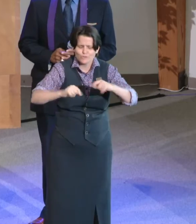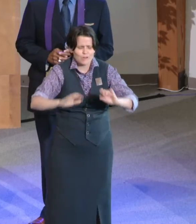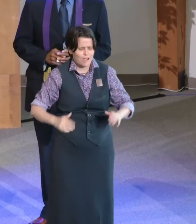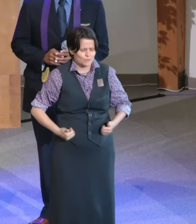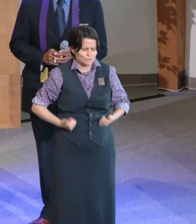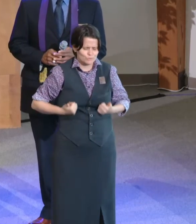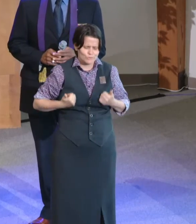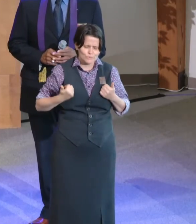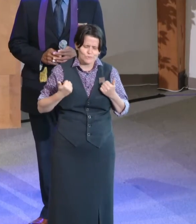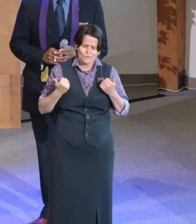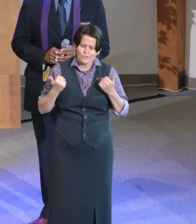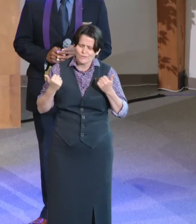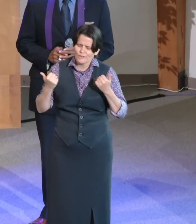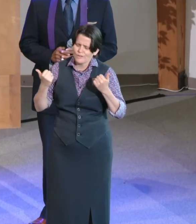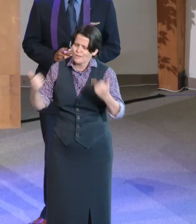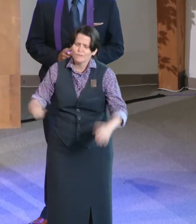let it go.